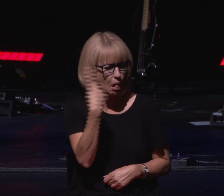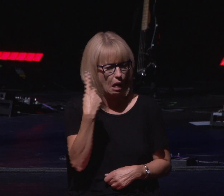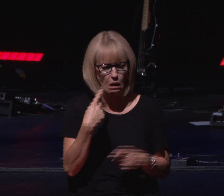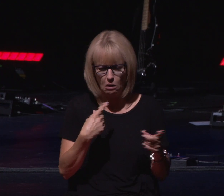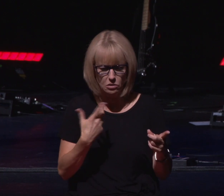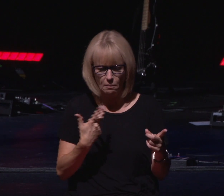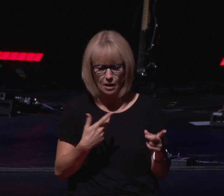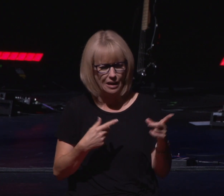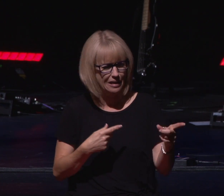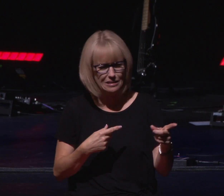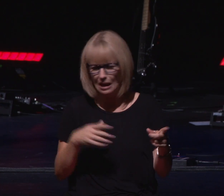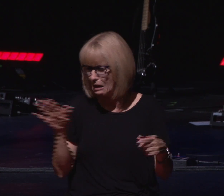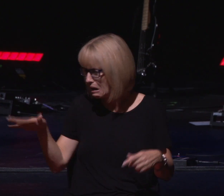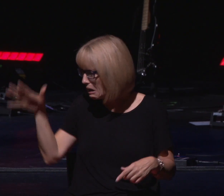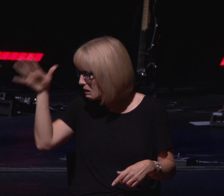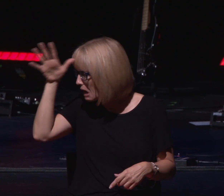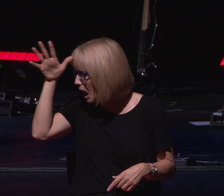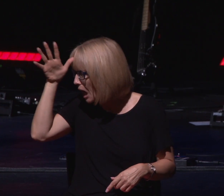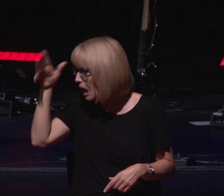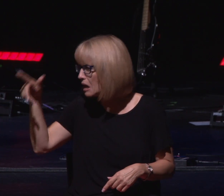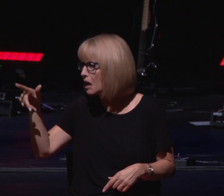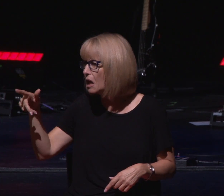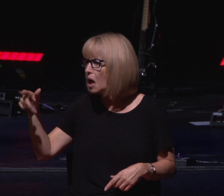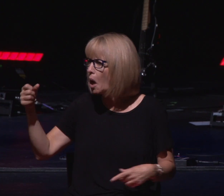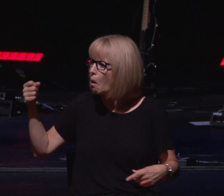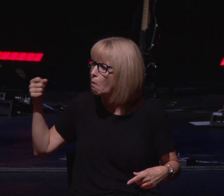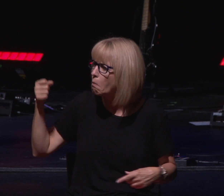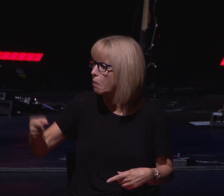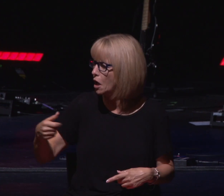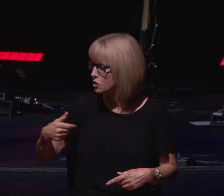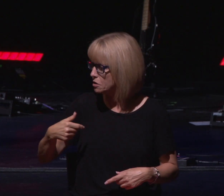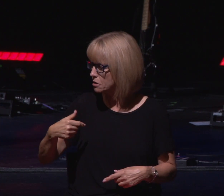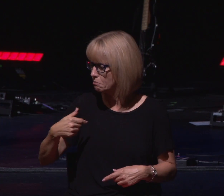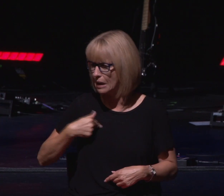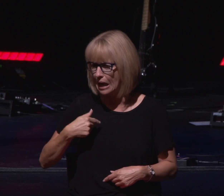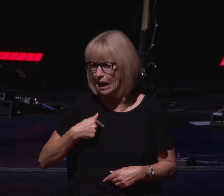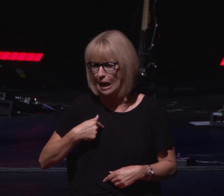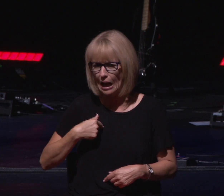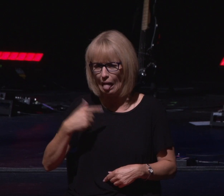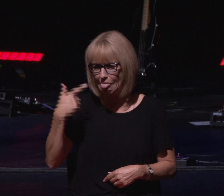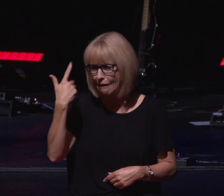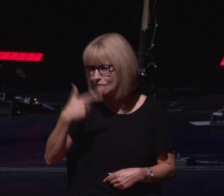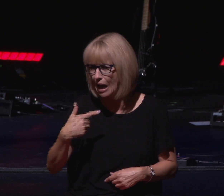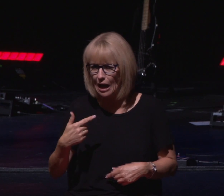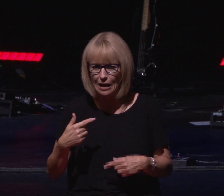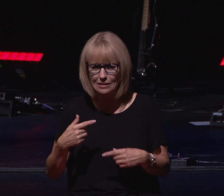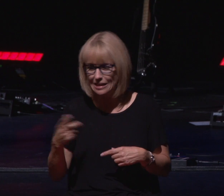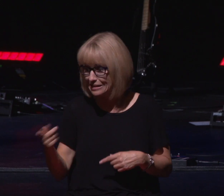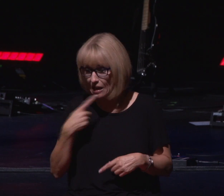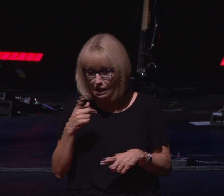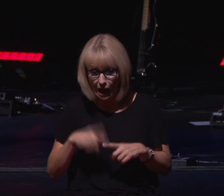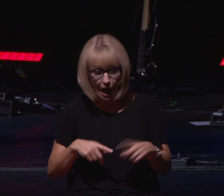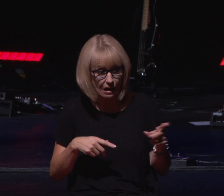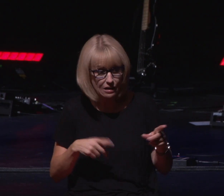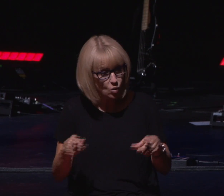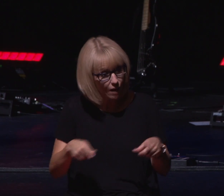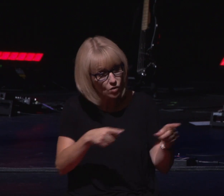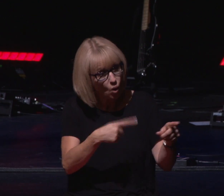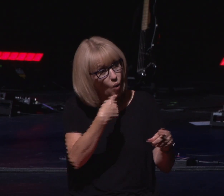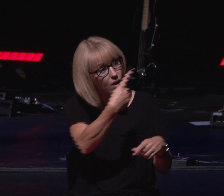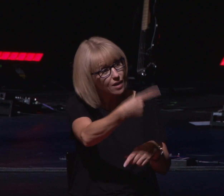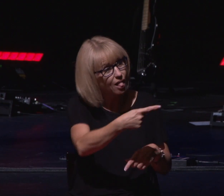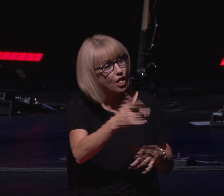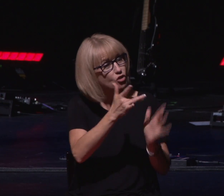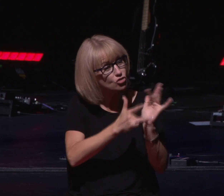Dad, I'm going to just punch you in the face. I said, you can't do that, kid. I said, you have to go back and say,